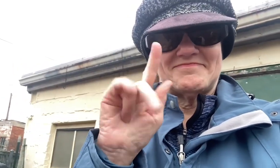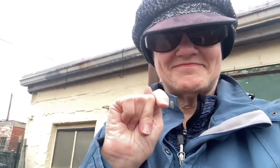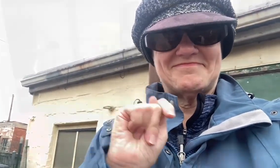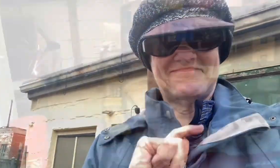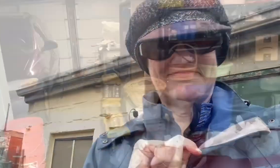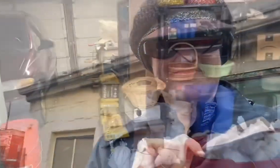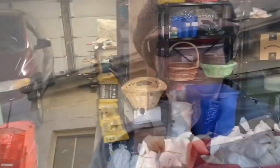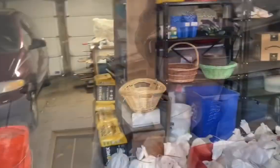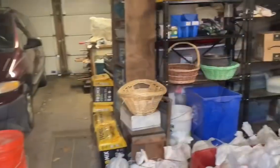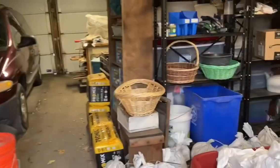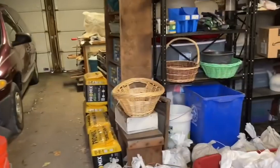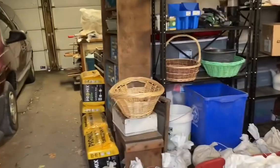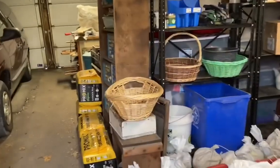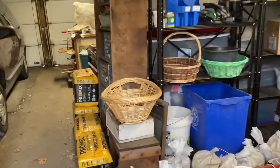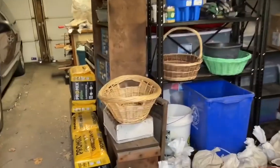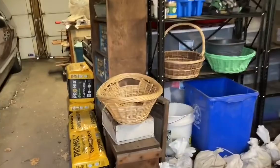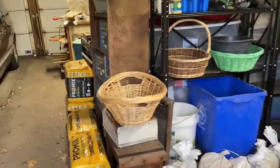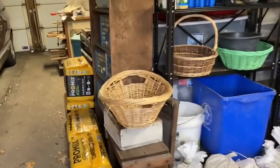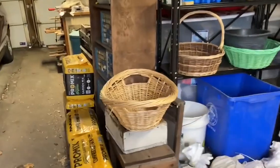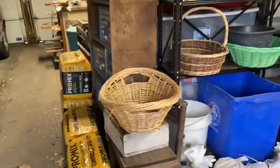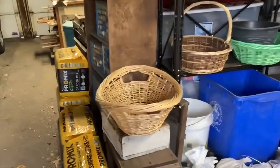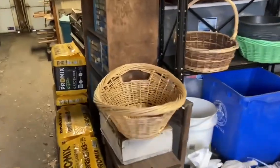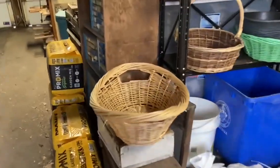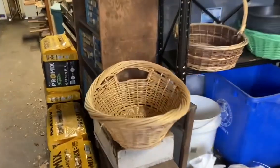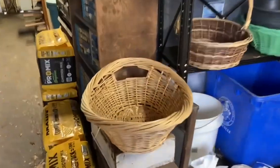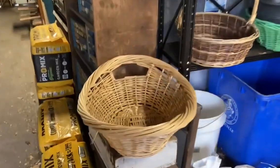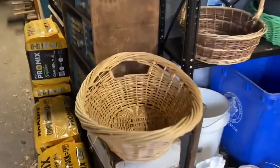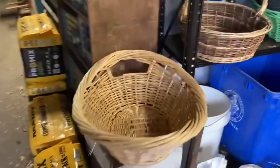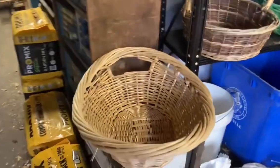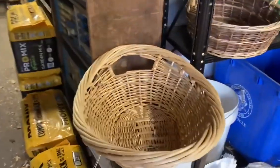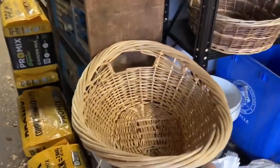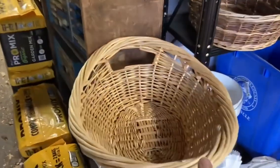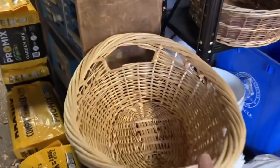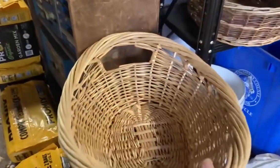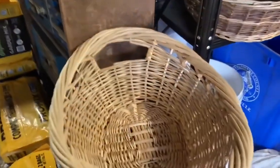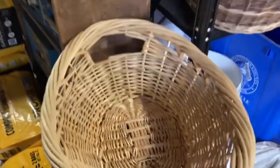So for that, we need to go get the basket.